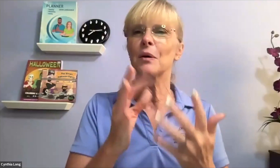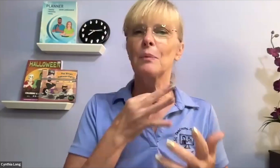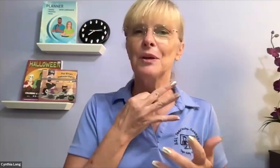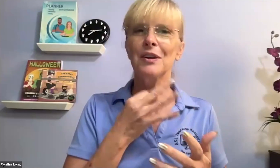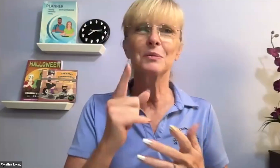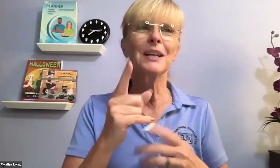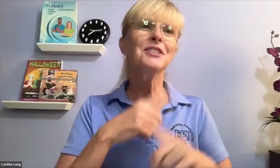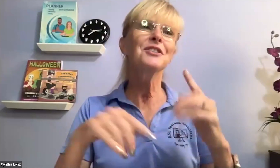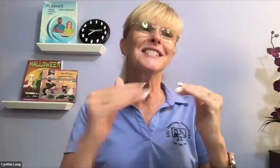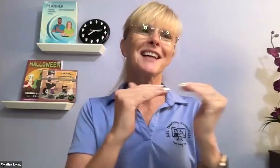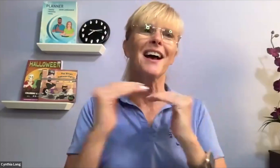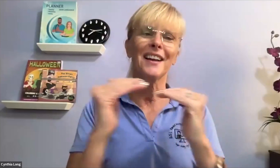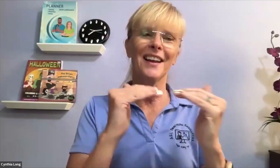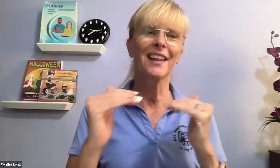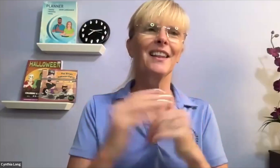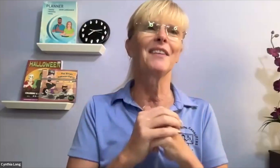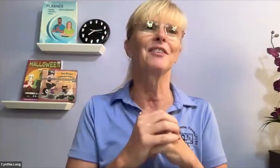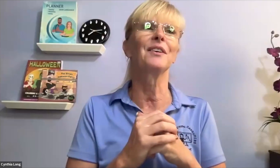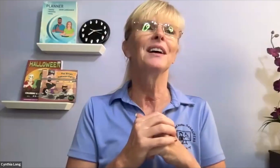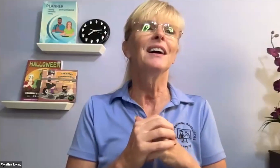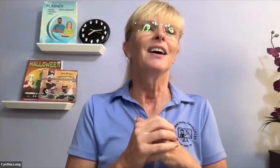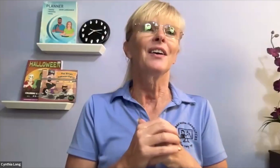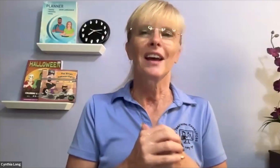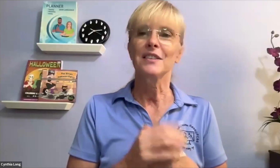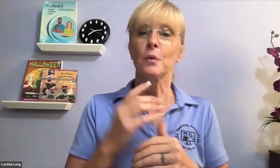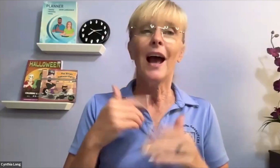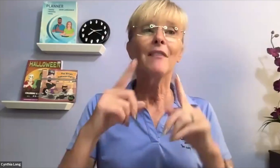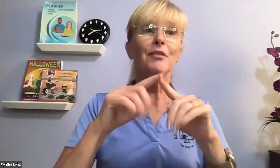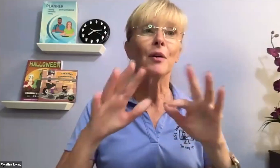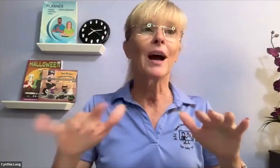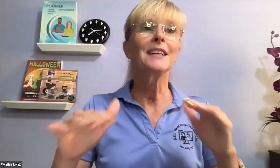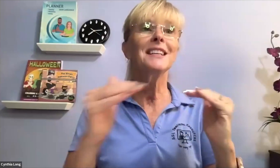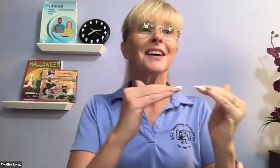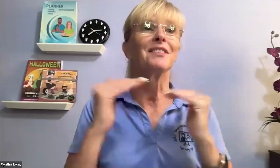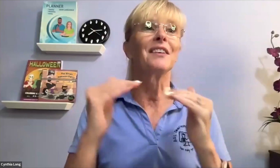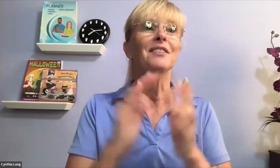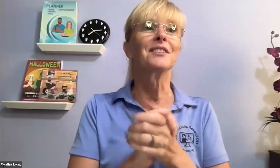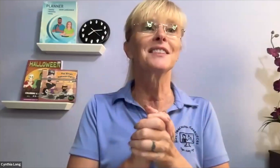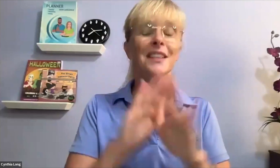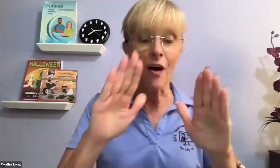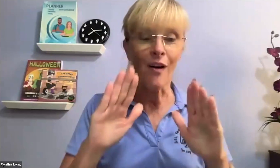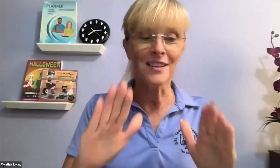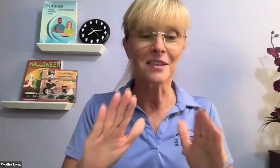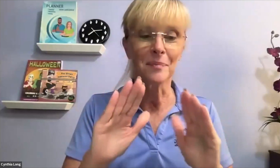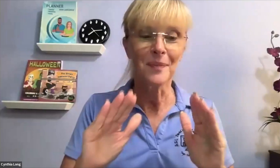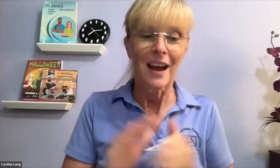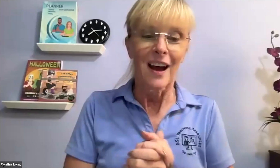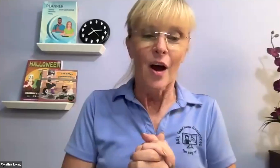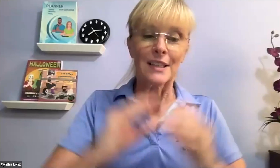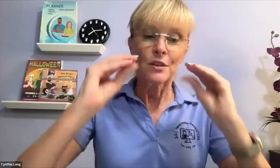So curious, what is your sign level? Okay, so we have a variety of levels. That's awesome. Okay,